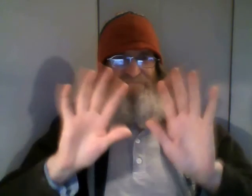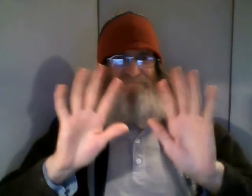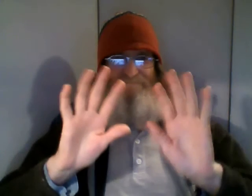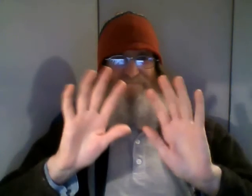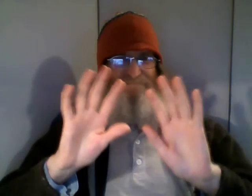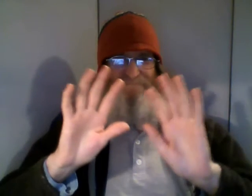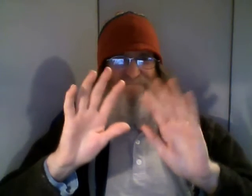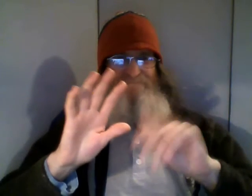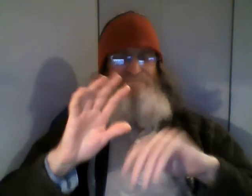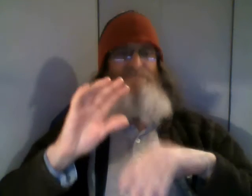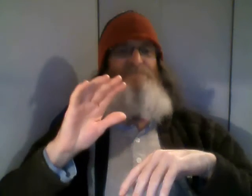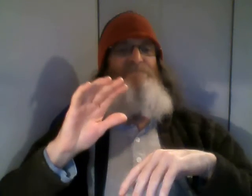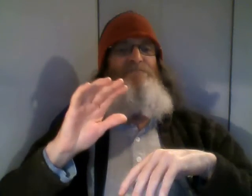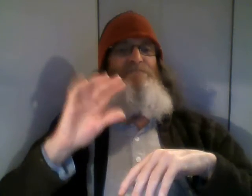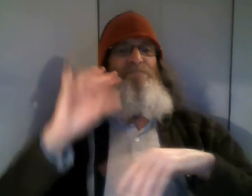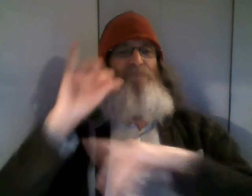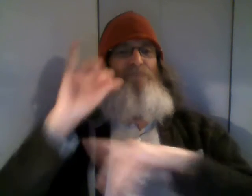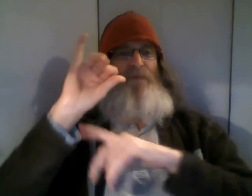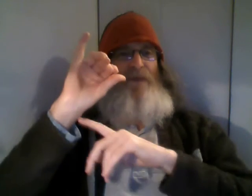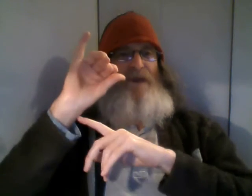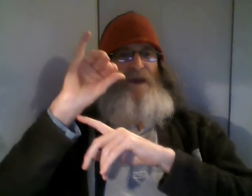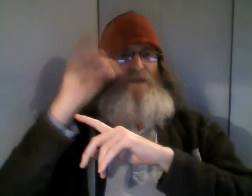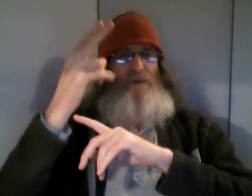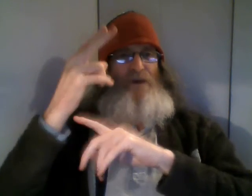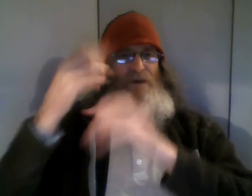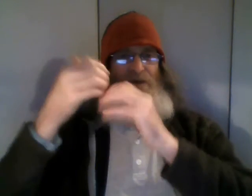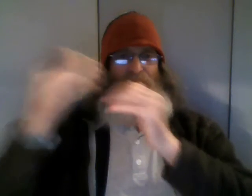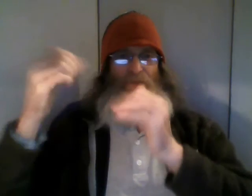study done that showed that pets can help stimulate the memory of dementia patients.